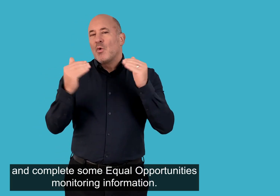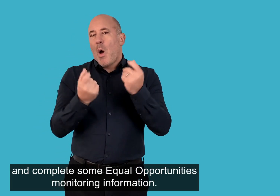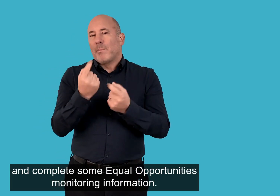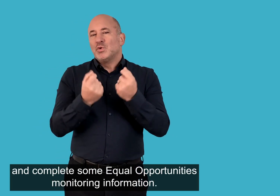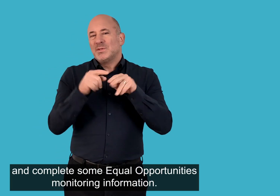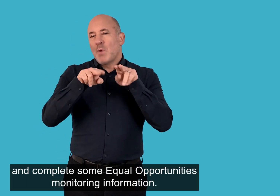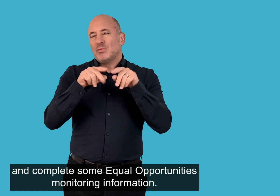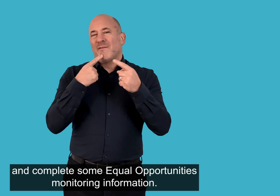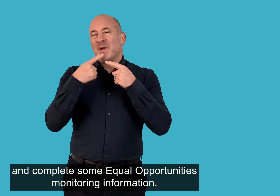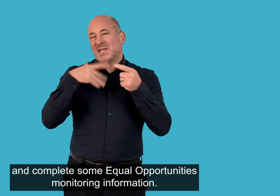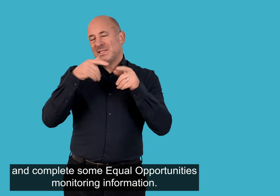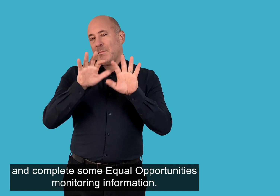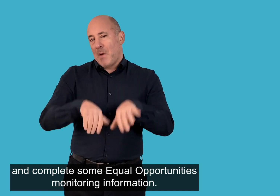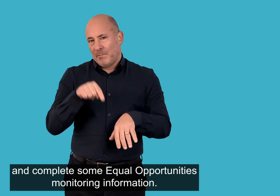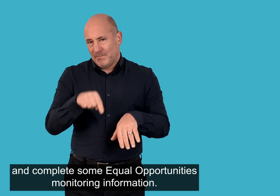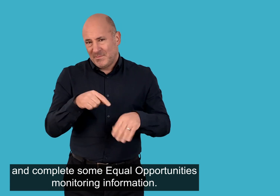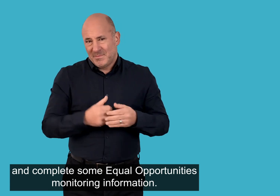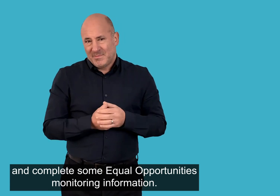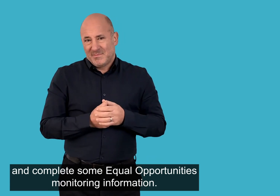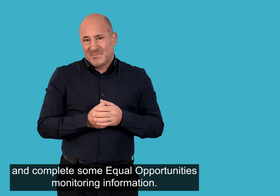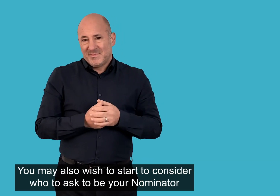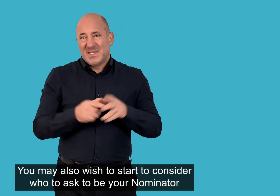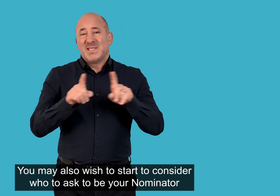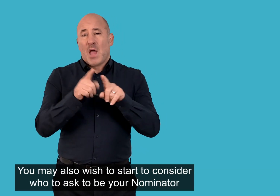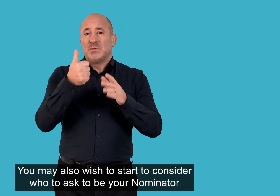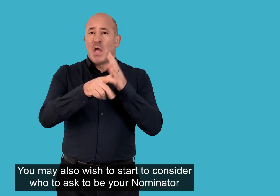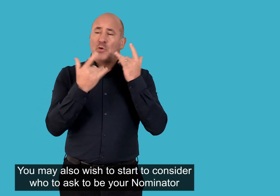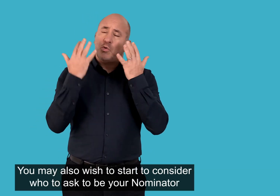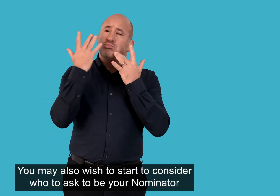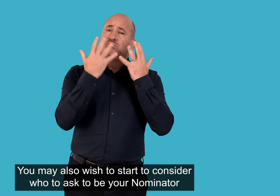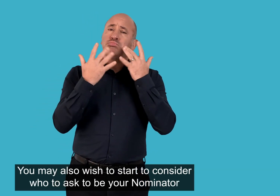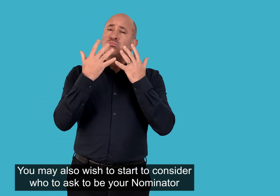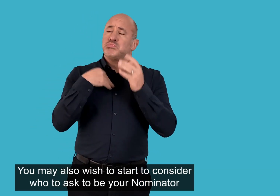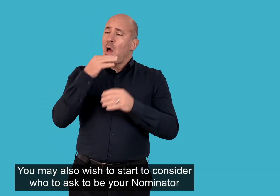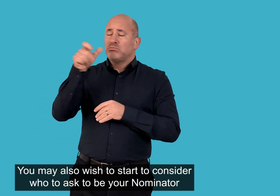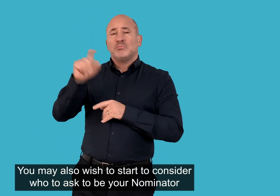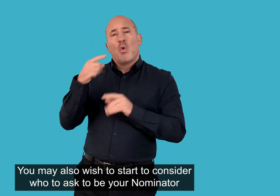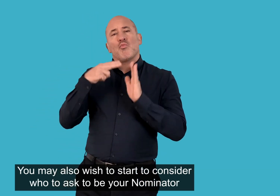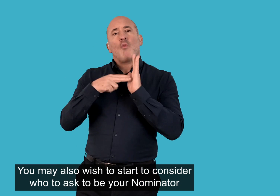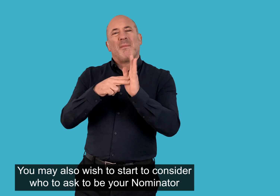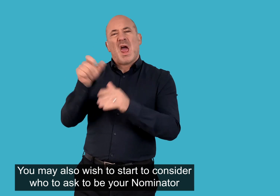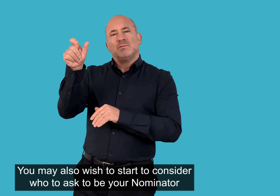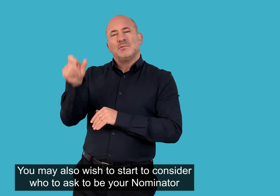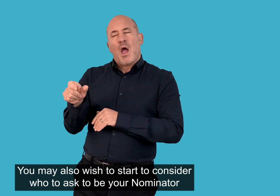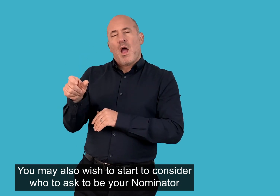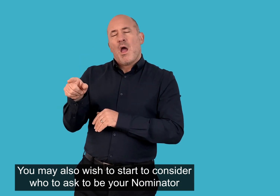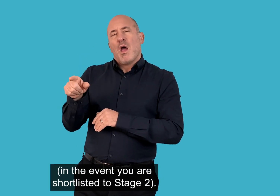some equal opportunities monitoring information. You may also wish to start to consider who to ask to be